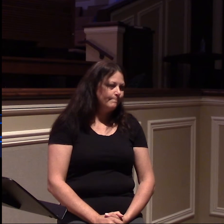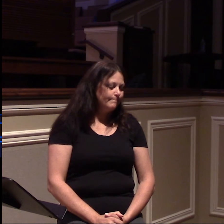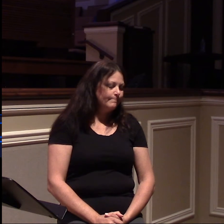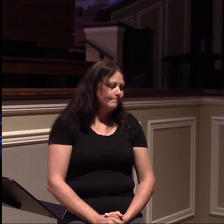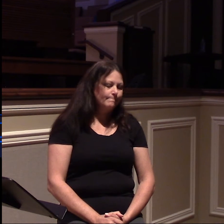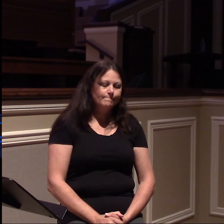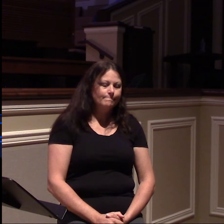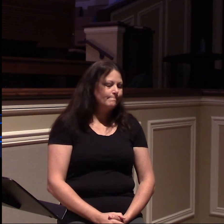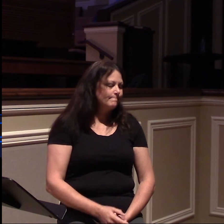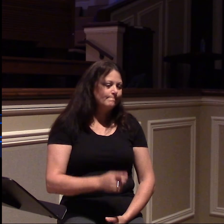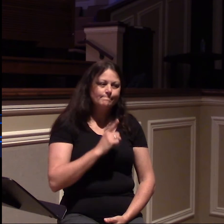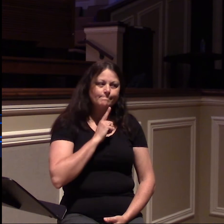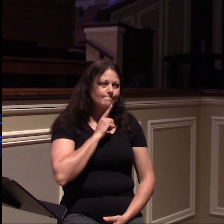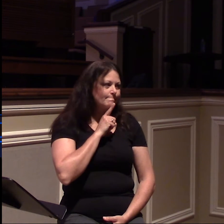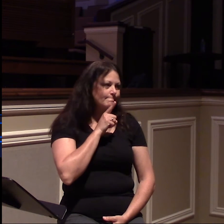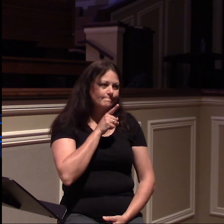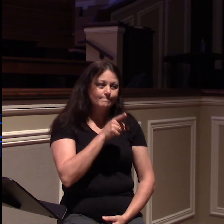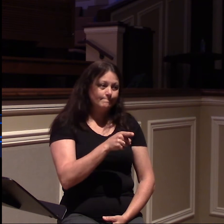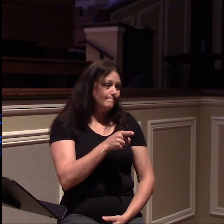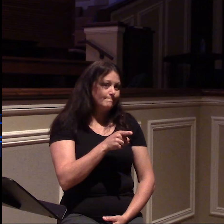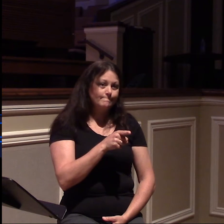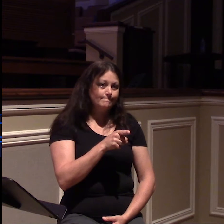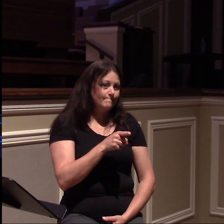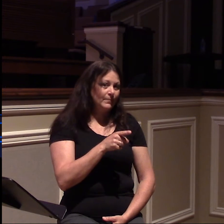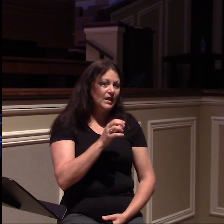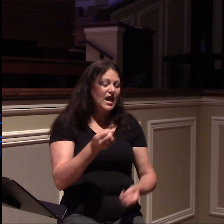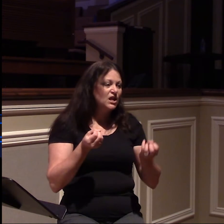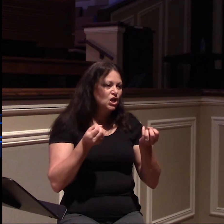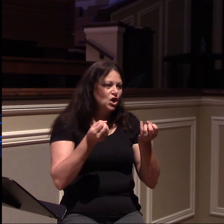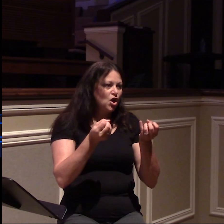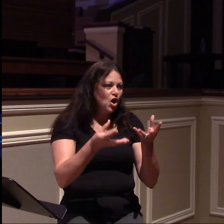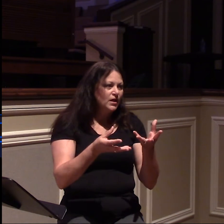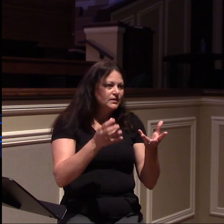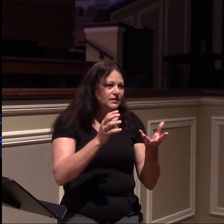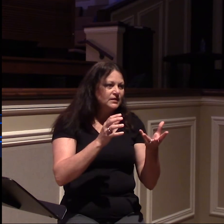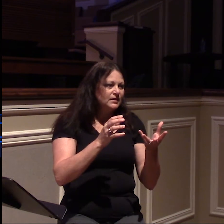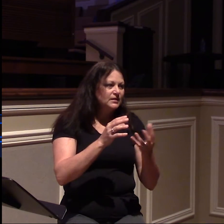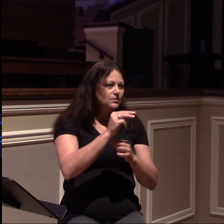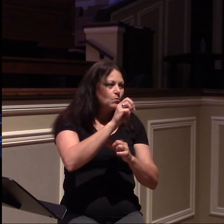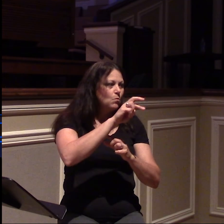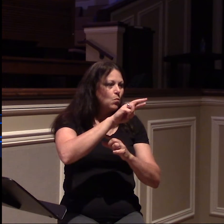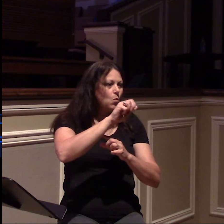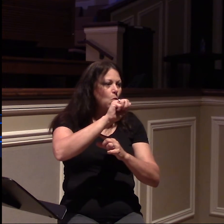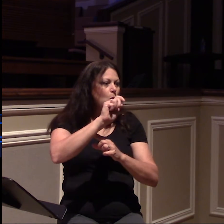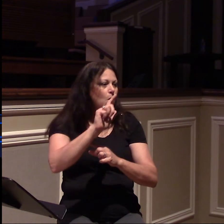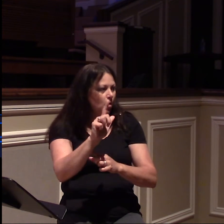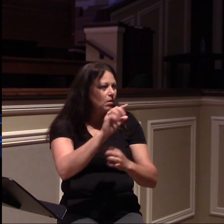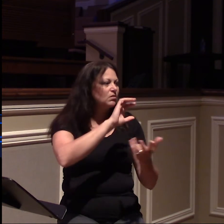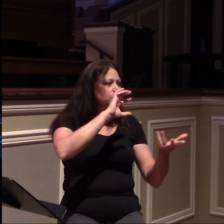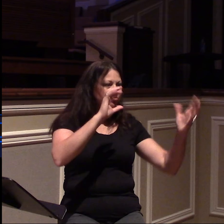That is not true. And it winds up in moral chaos. I heard the story this past week of a professor